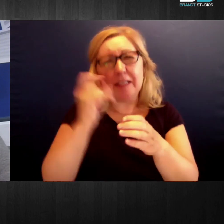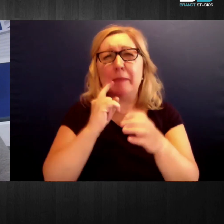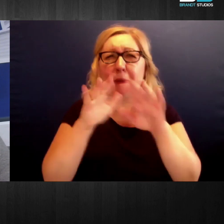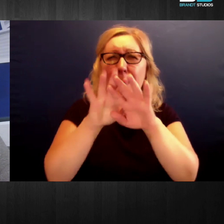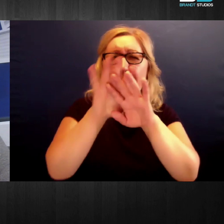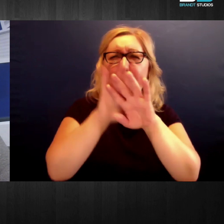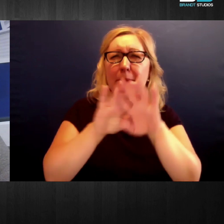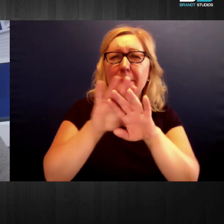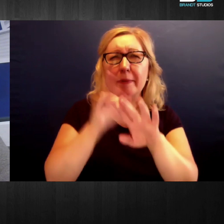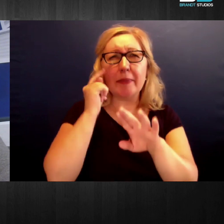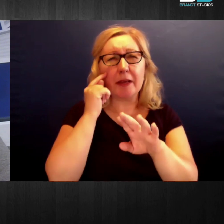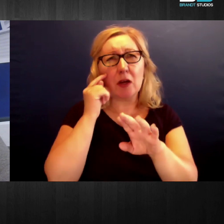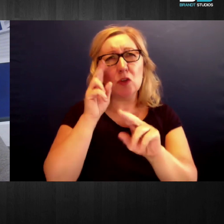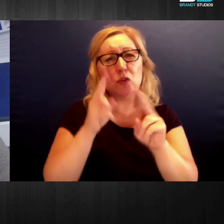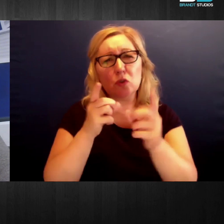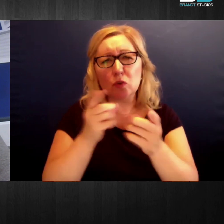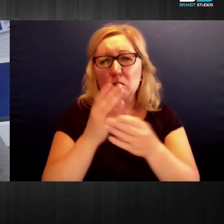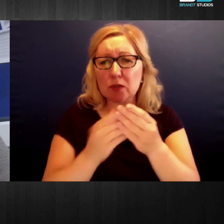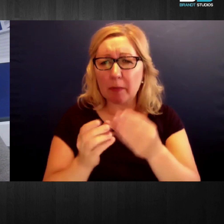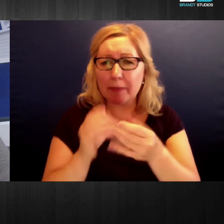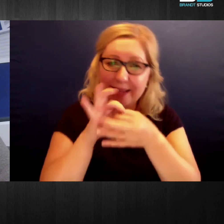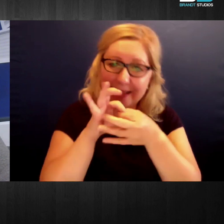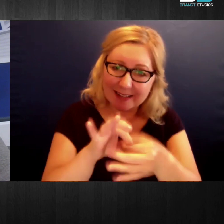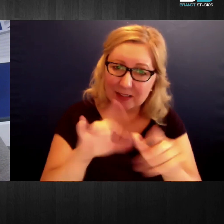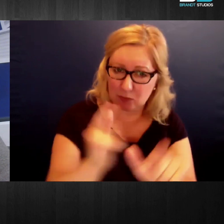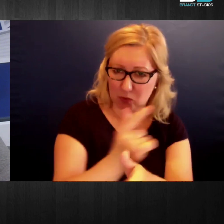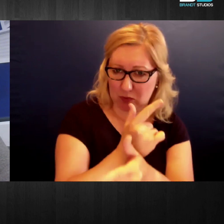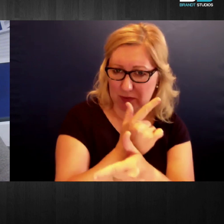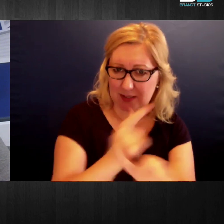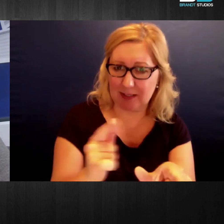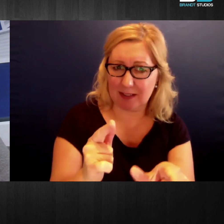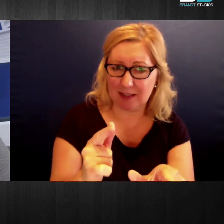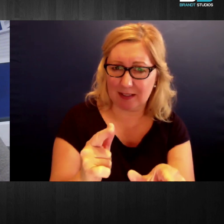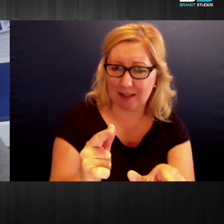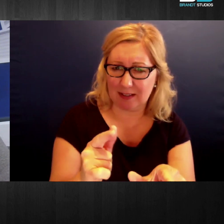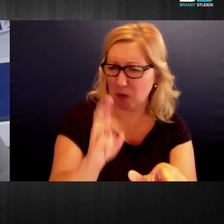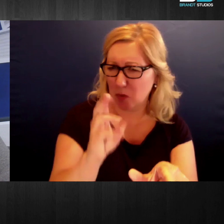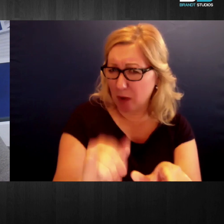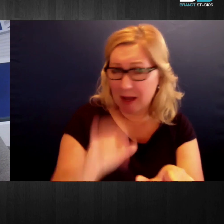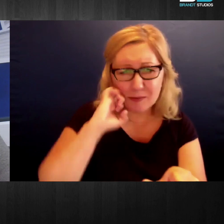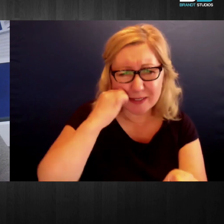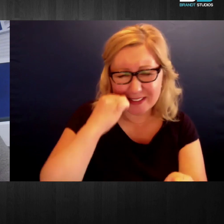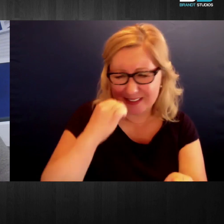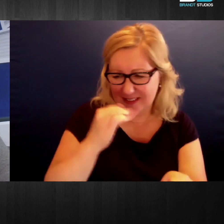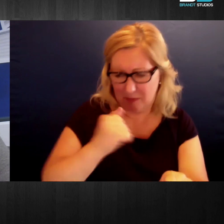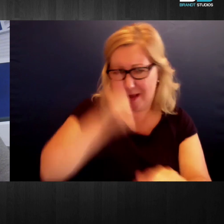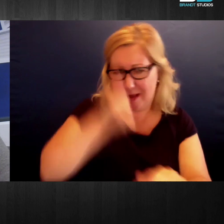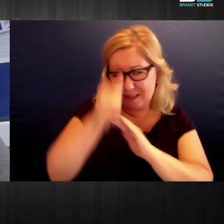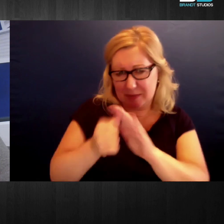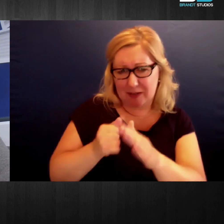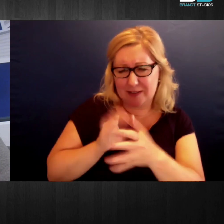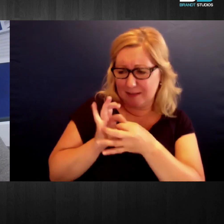and listening with young people, that was just something that young people were very, very interested in, particularly around